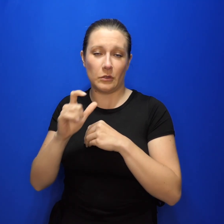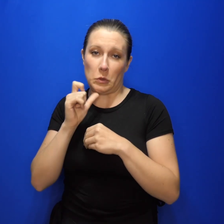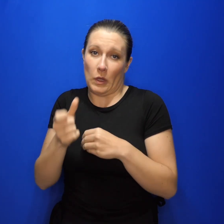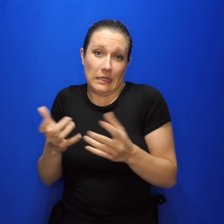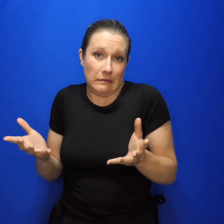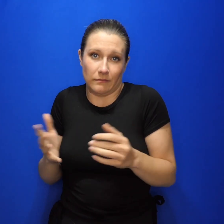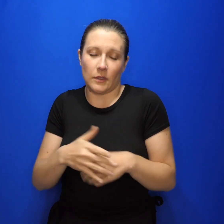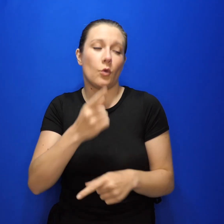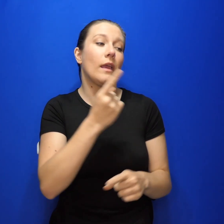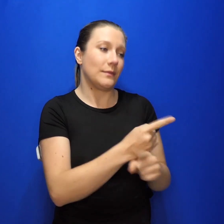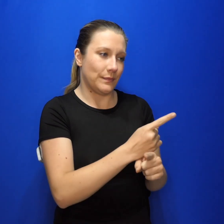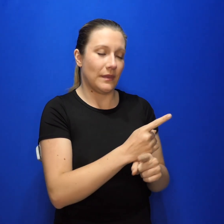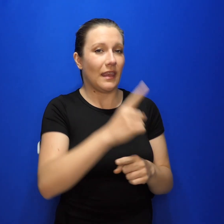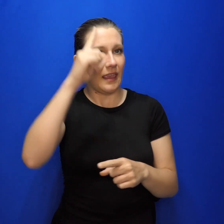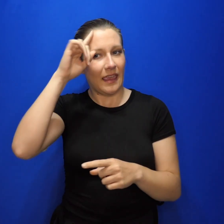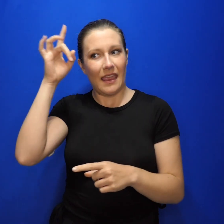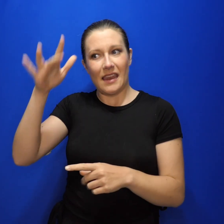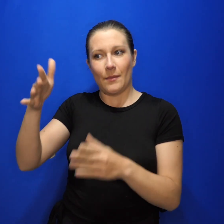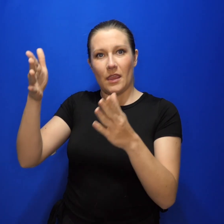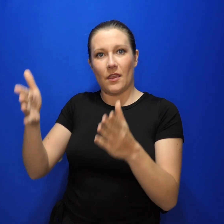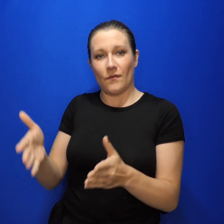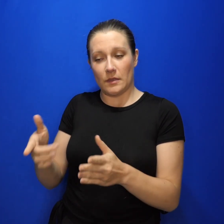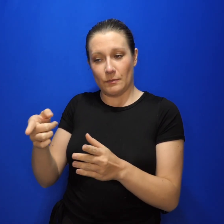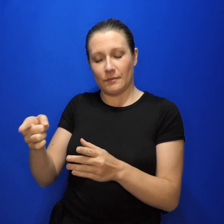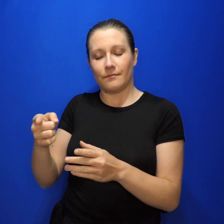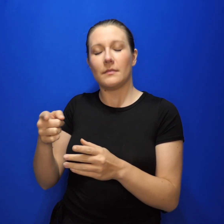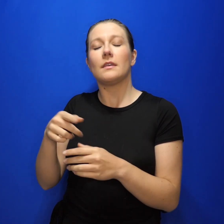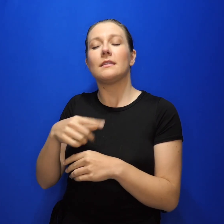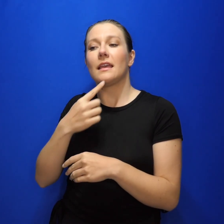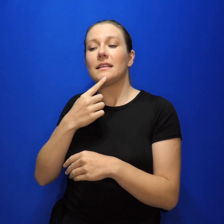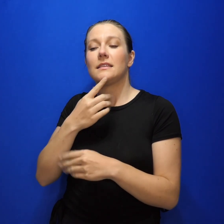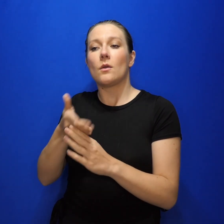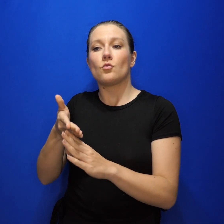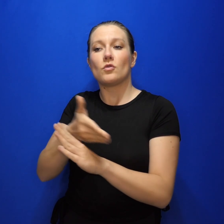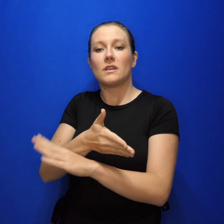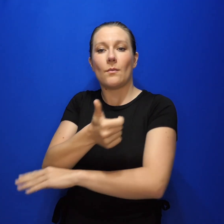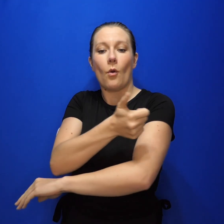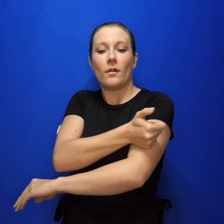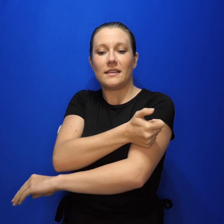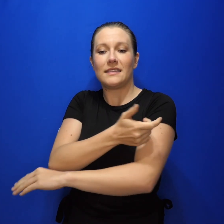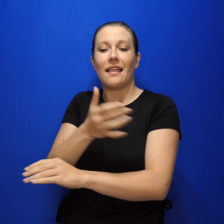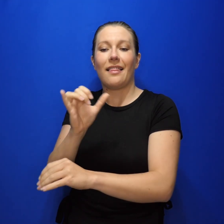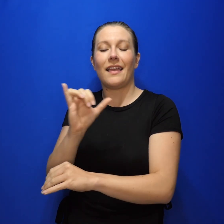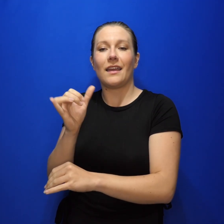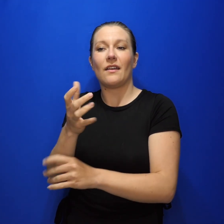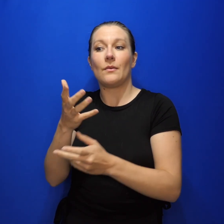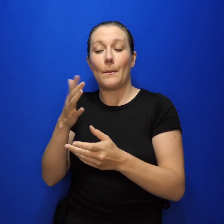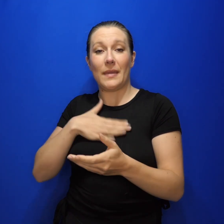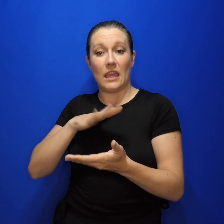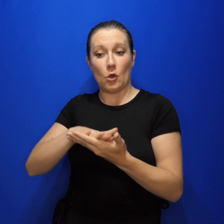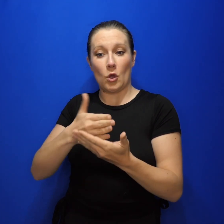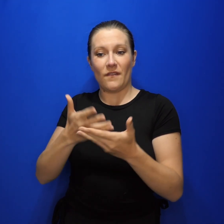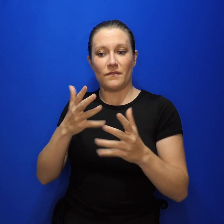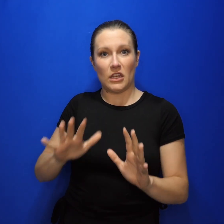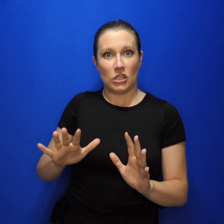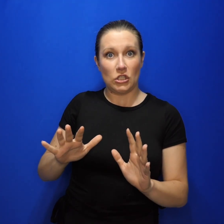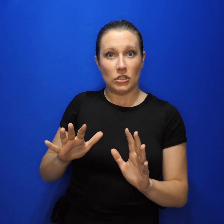Tip here from this person: pre-bolusing ahead of time, like when I'm finishing cooking, so that it doesn't feel like I'm